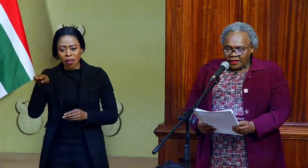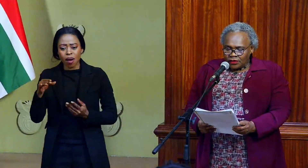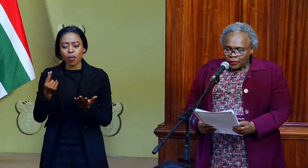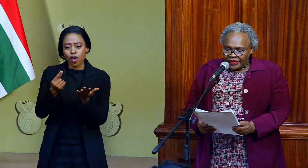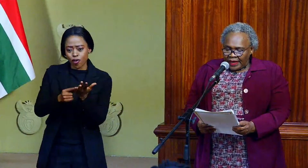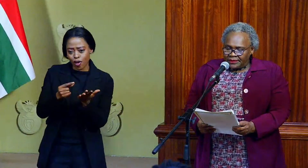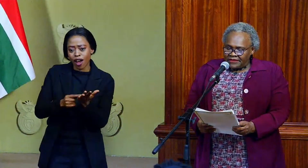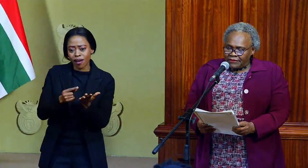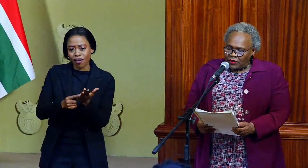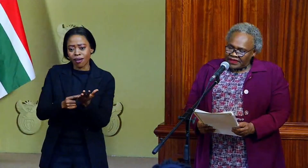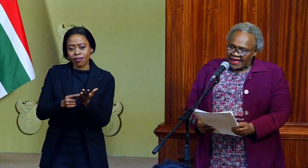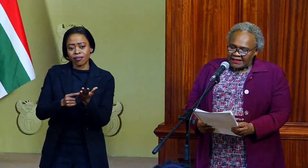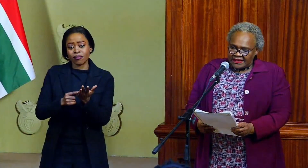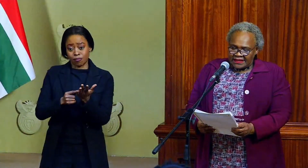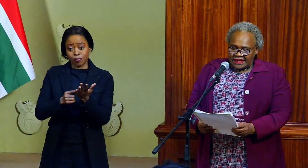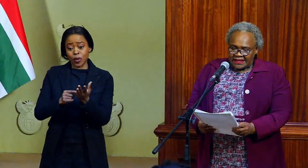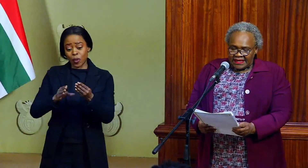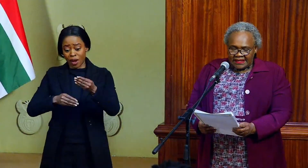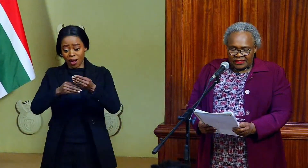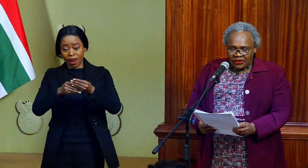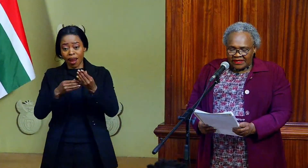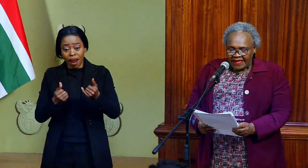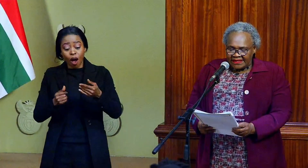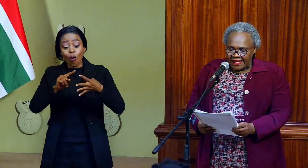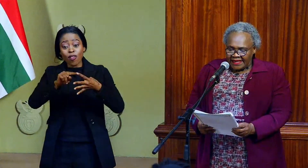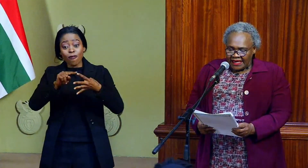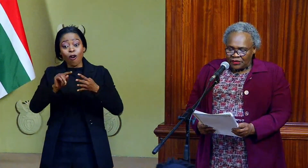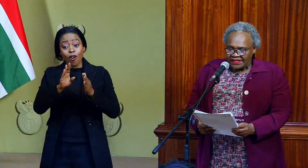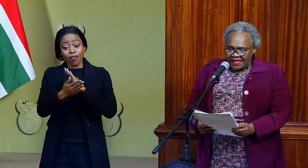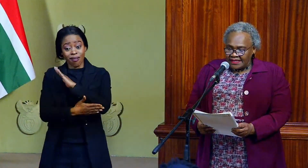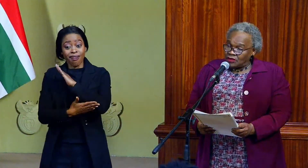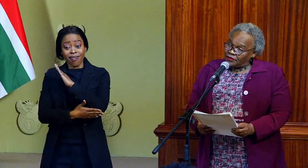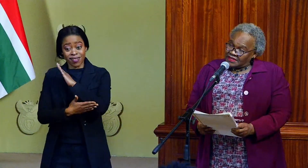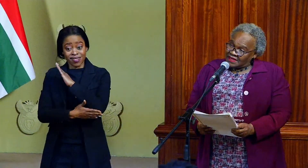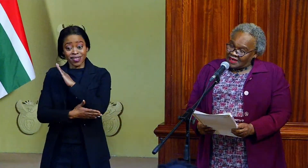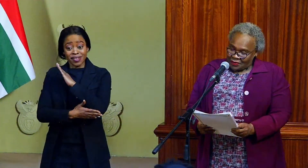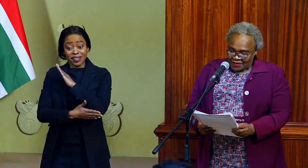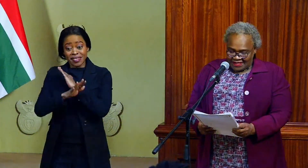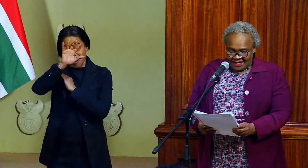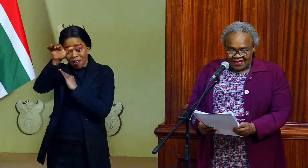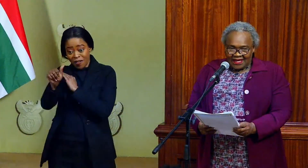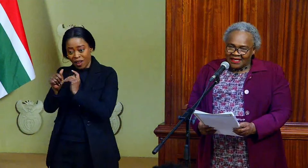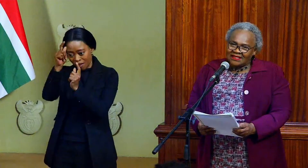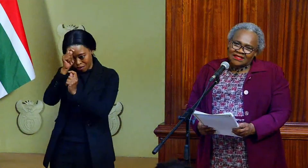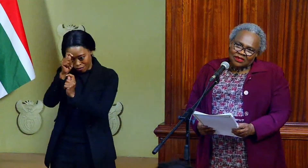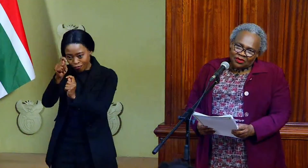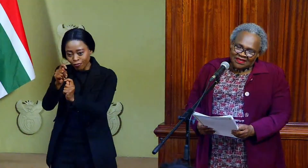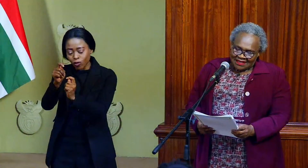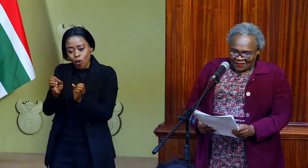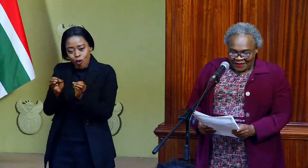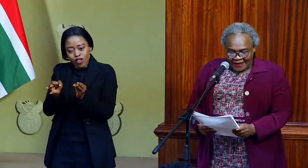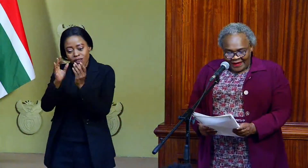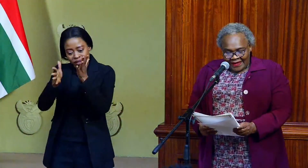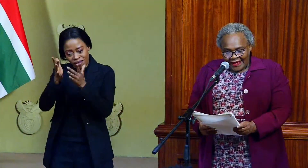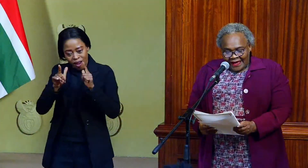Uganda to become the fourth country that recognized sign language as an official language. Isn't that